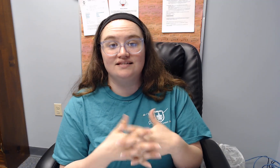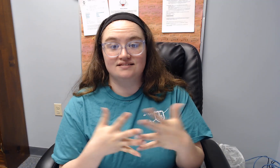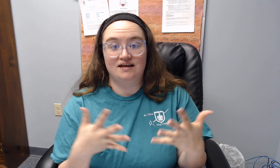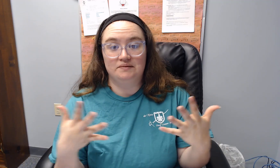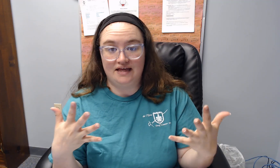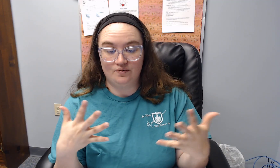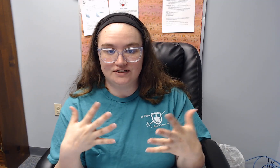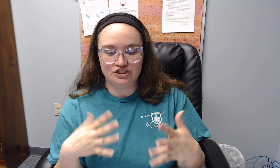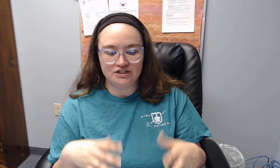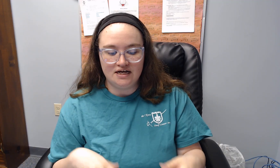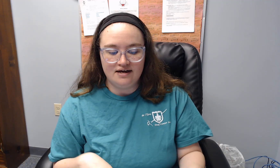same language.